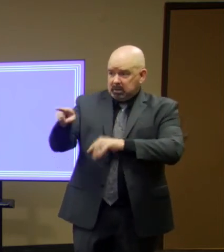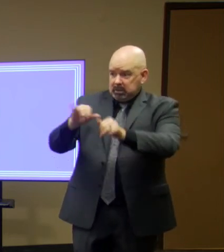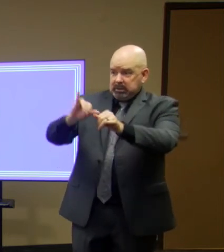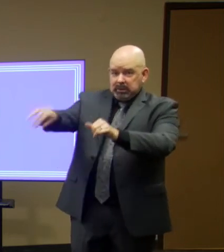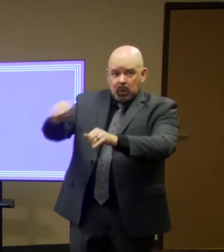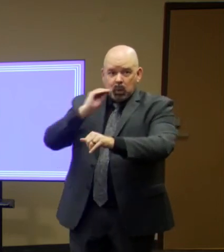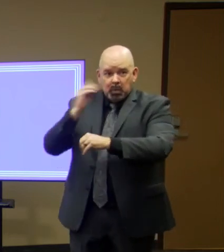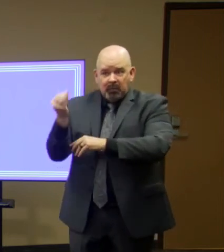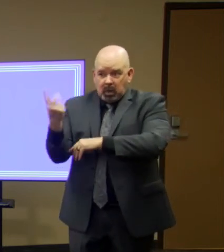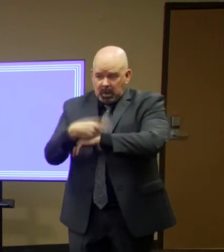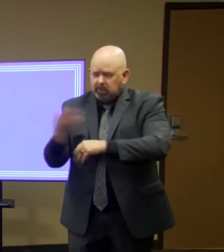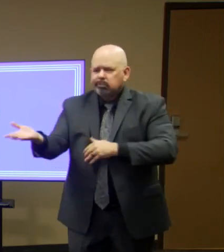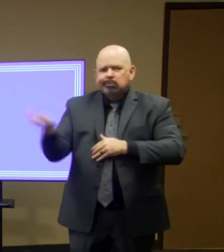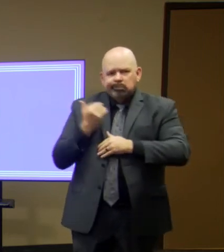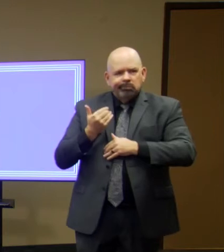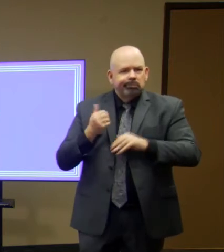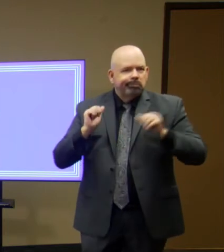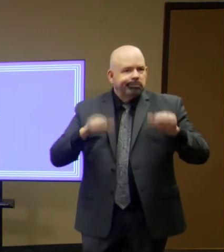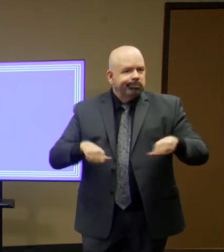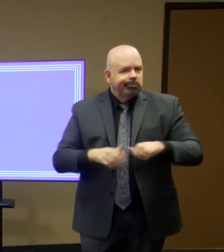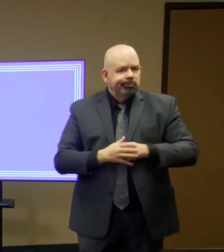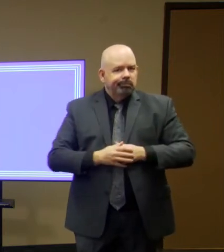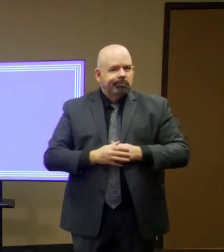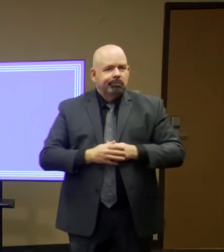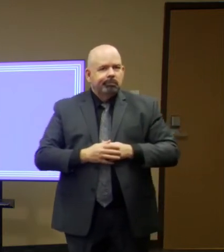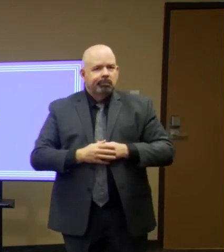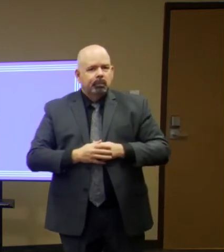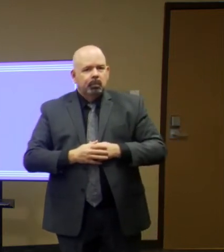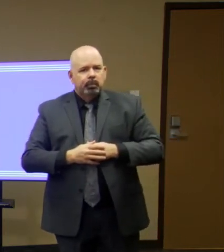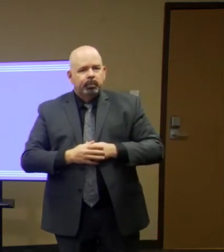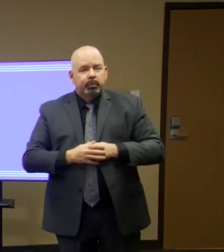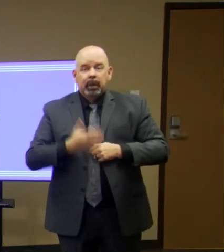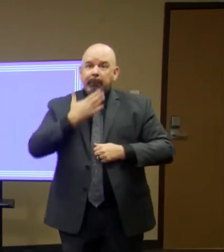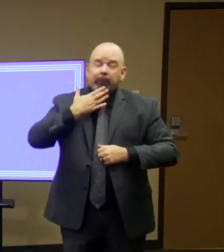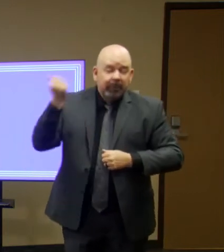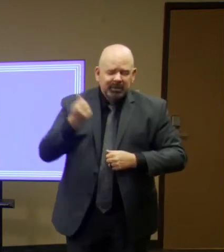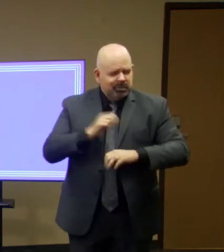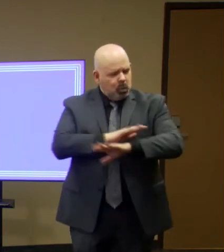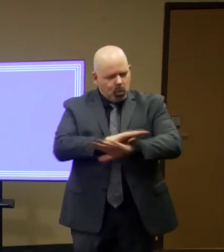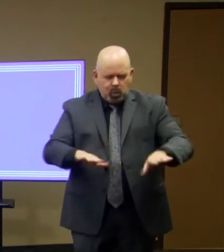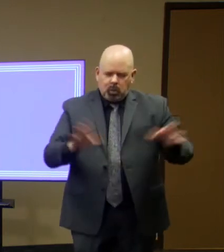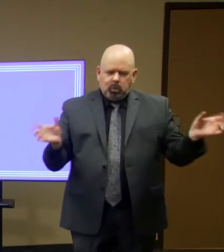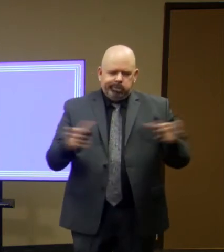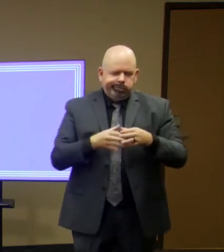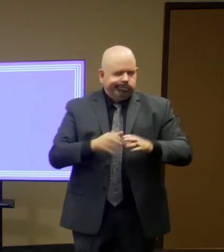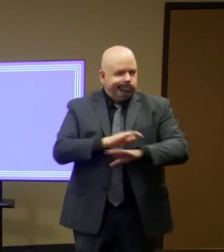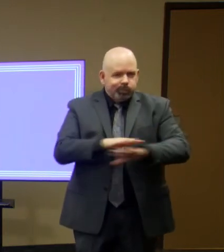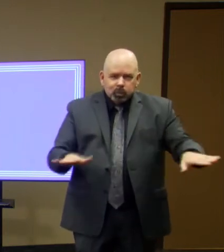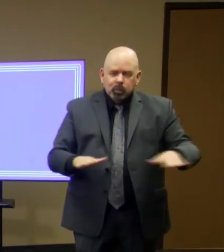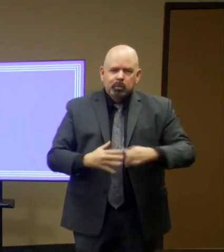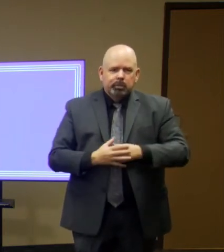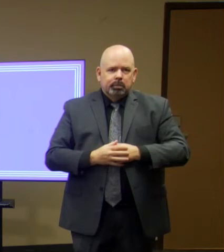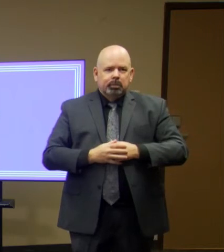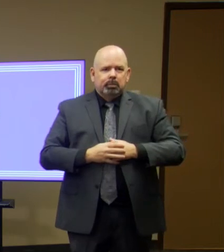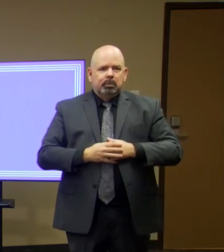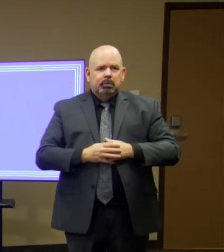The second safest course is to isolate for 14 days, and 14 days before Thanksgiving starts